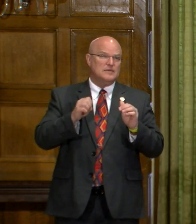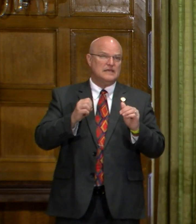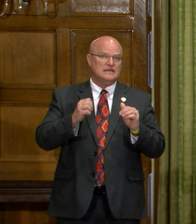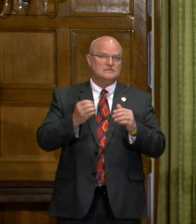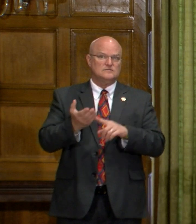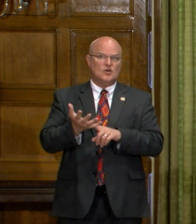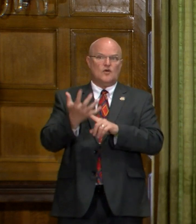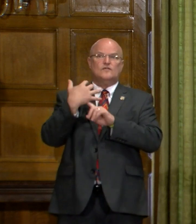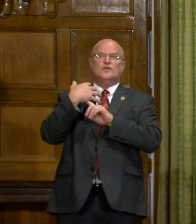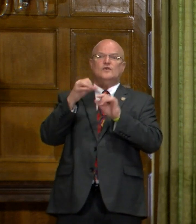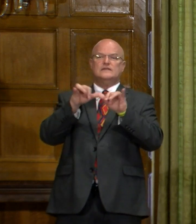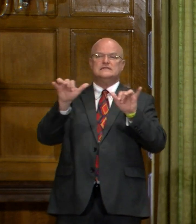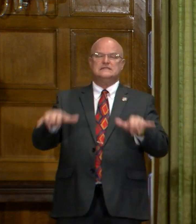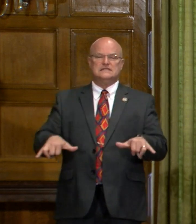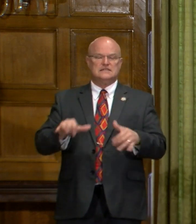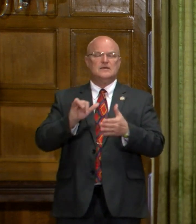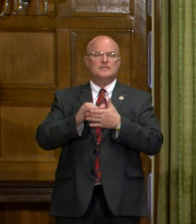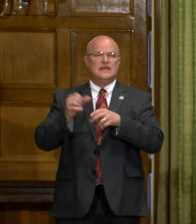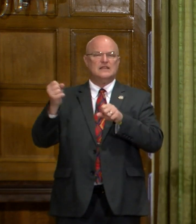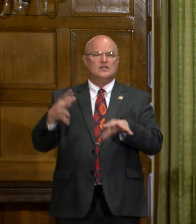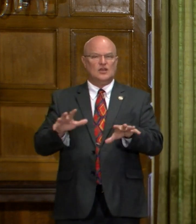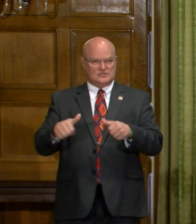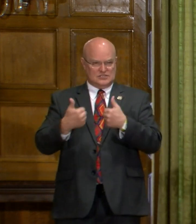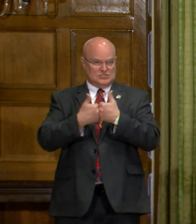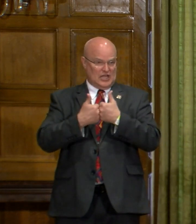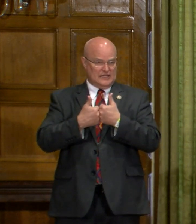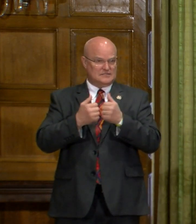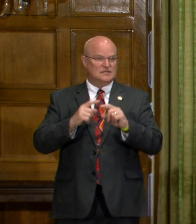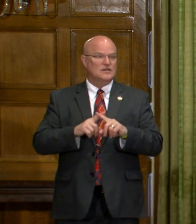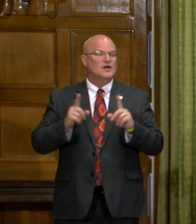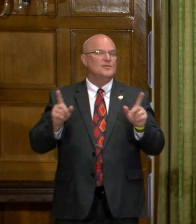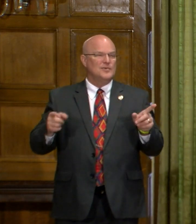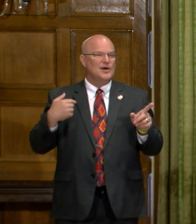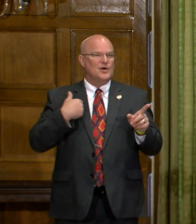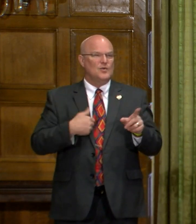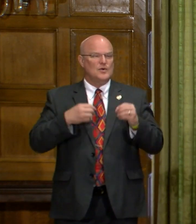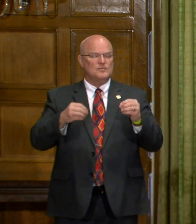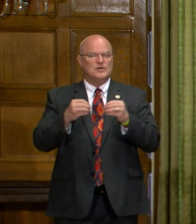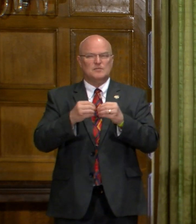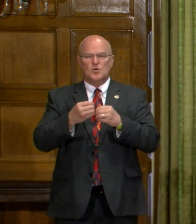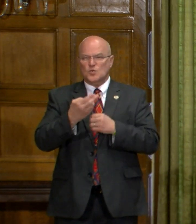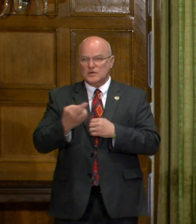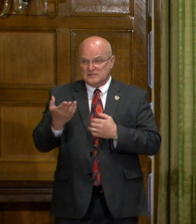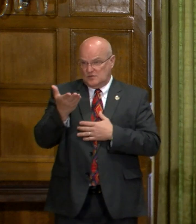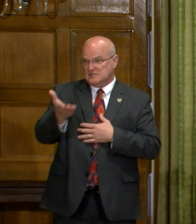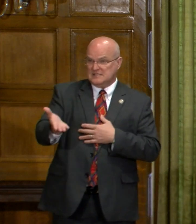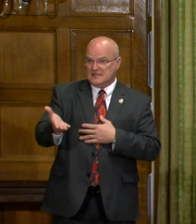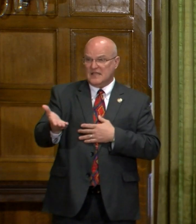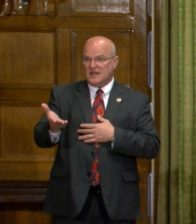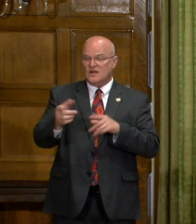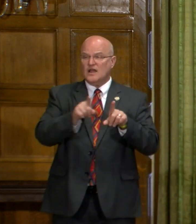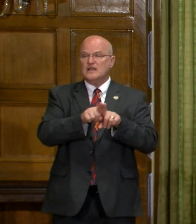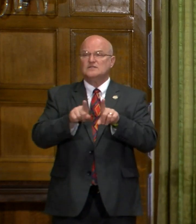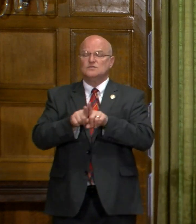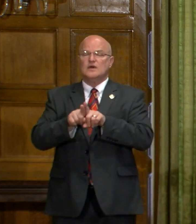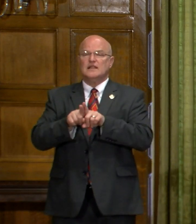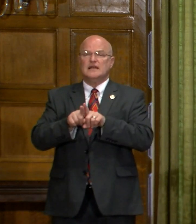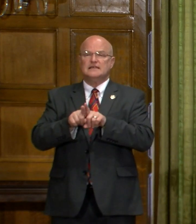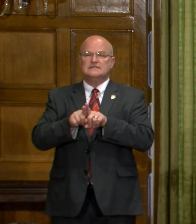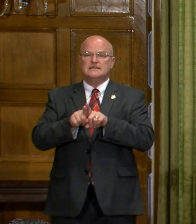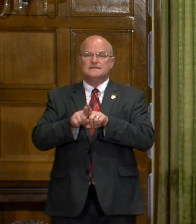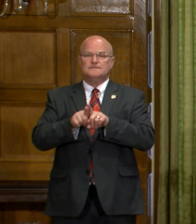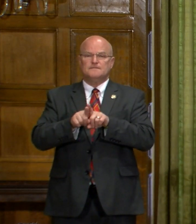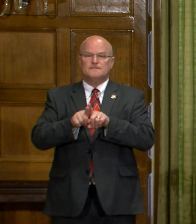an overload of the system that causes a challenge, but we're putting more resources there, as well as